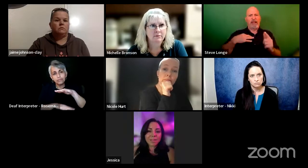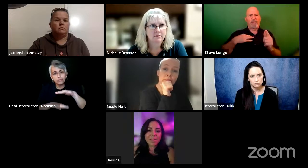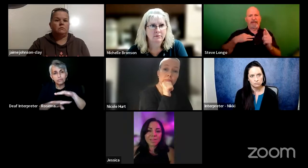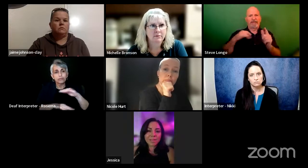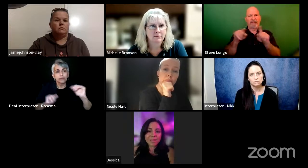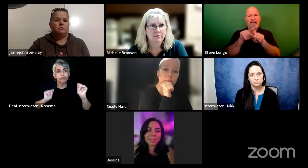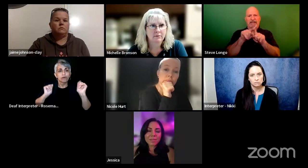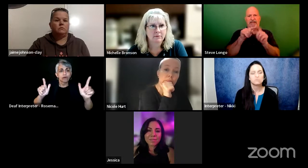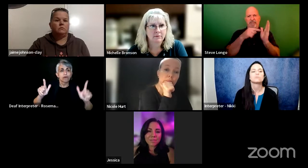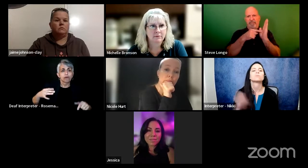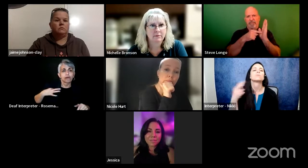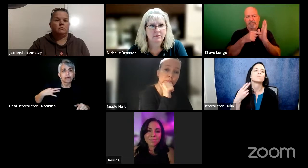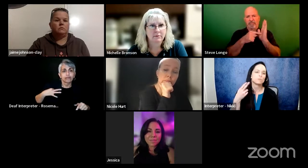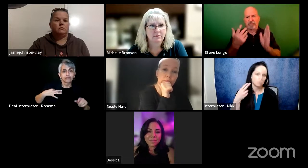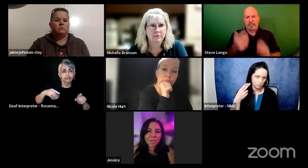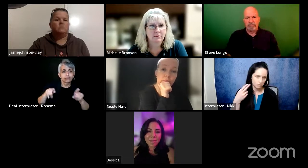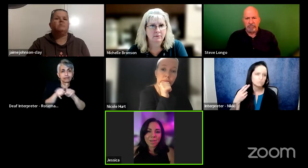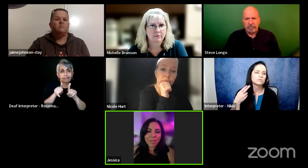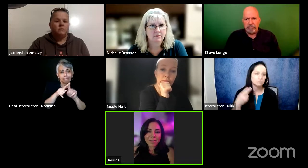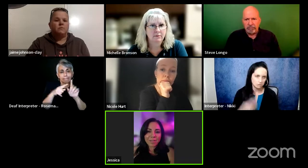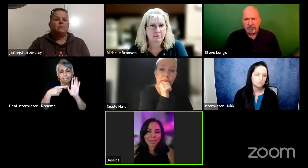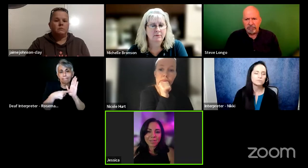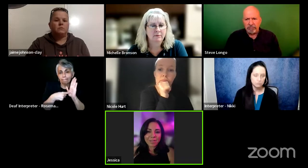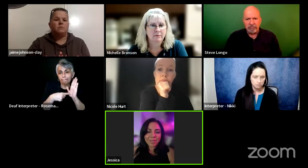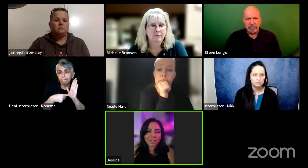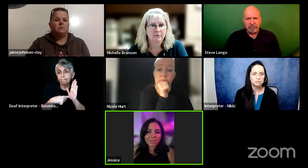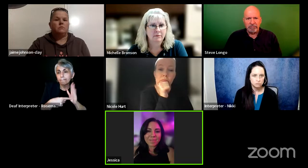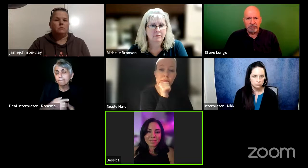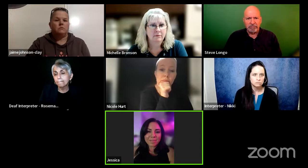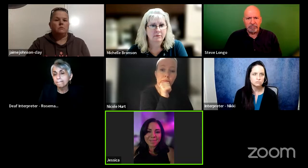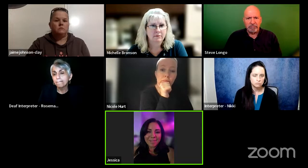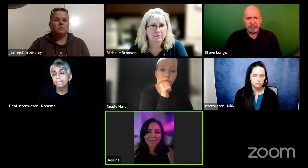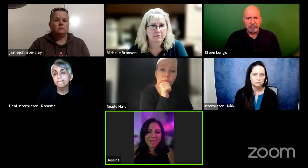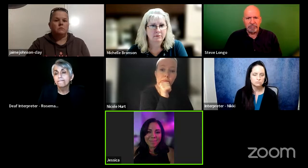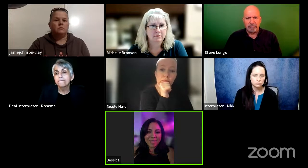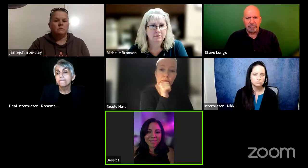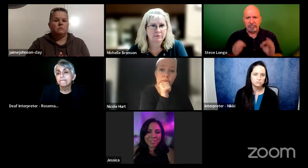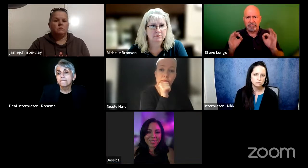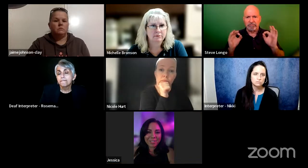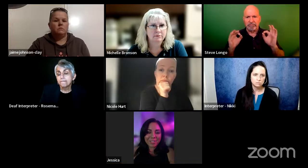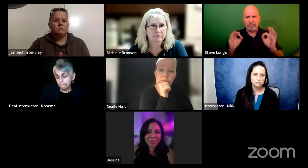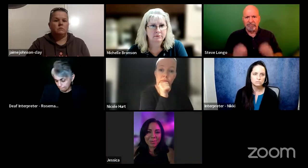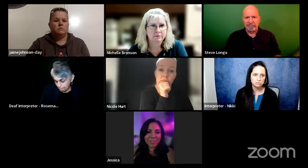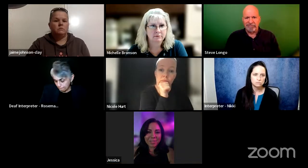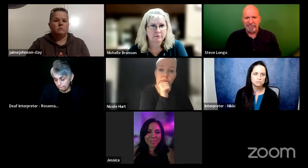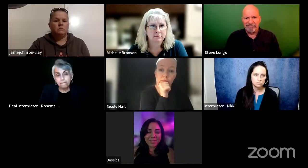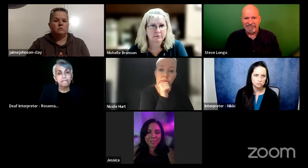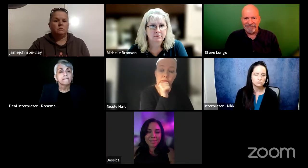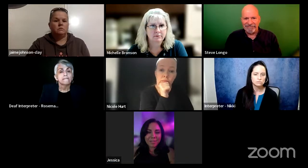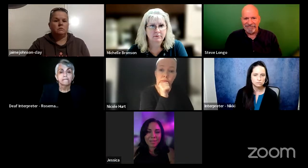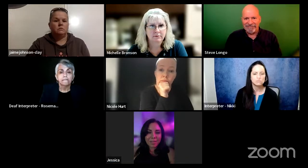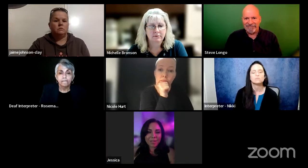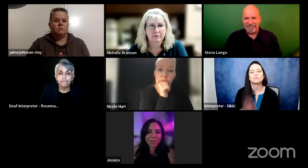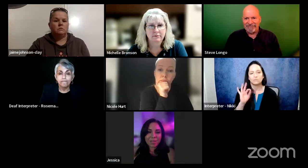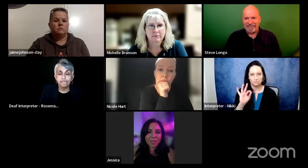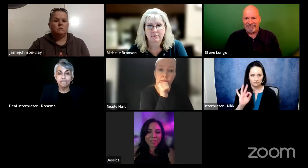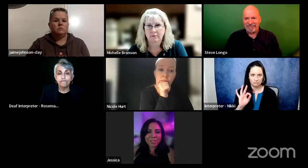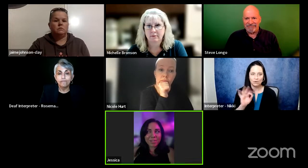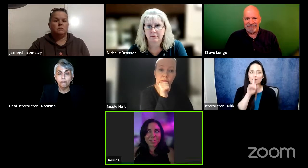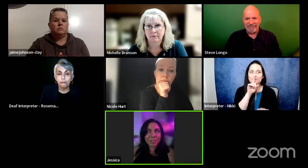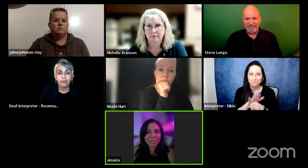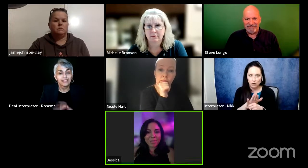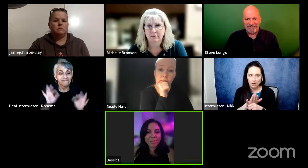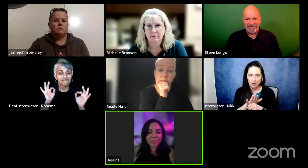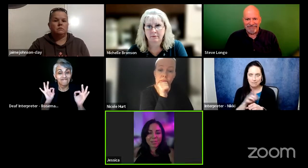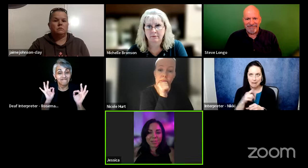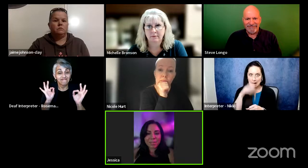explaining her background. Yeah. And basically it's standard on all of our applications. Okay, I'm just making sure. I